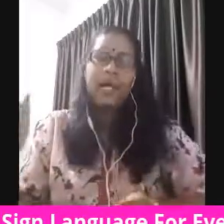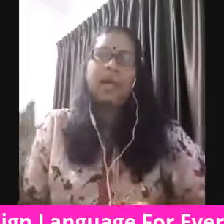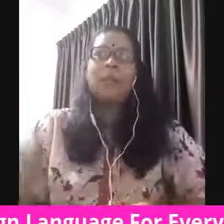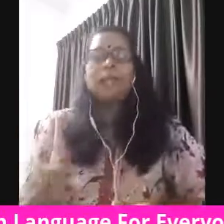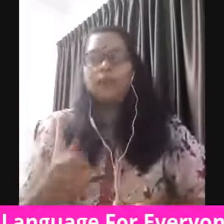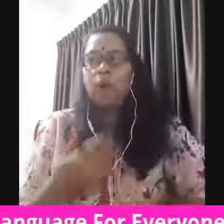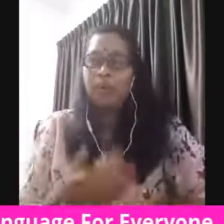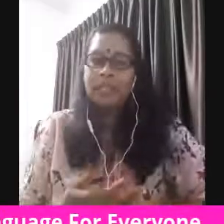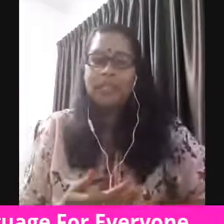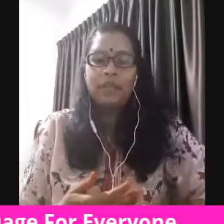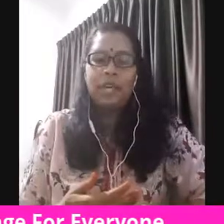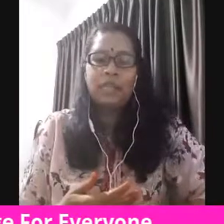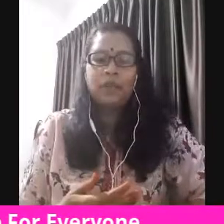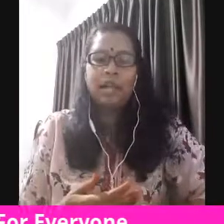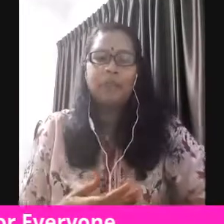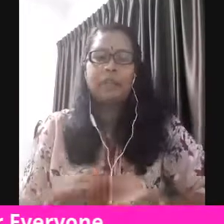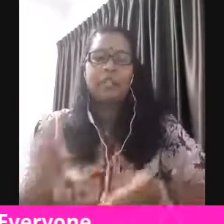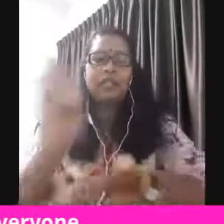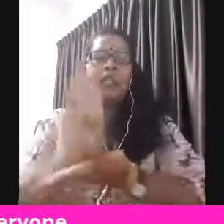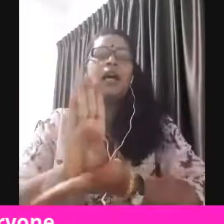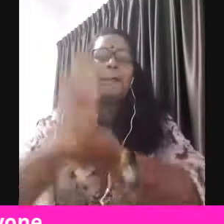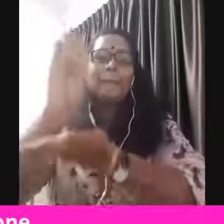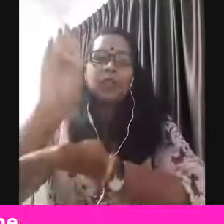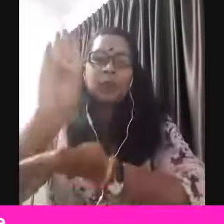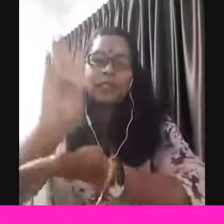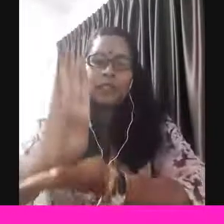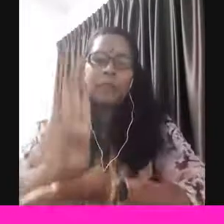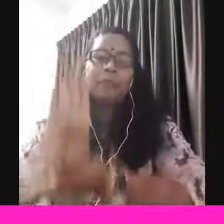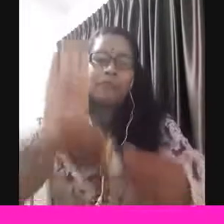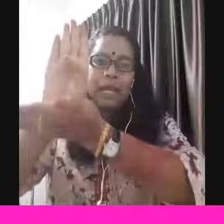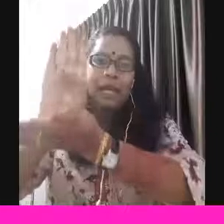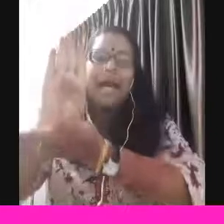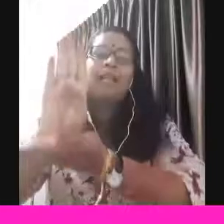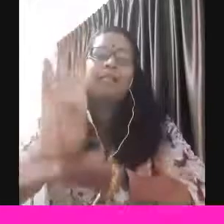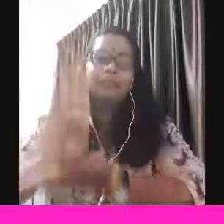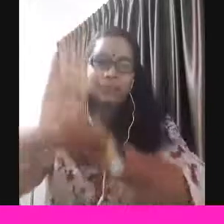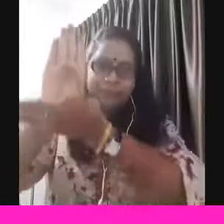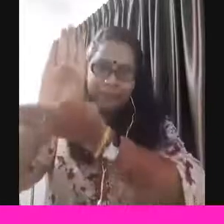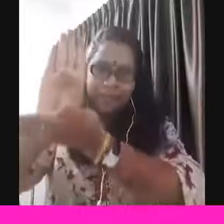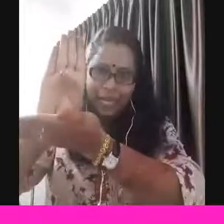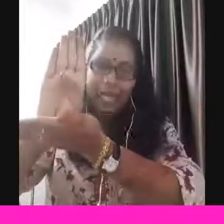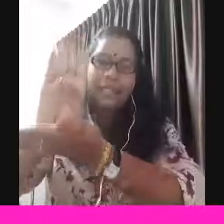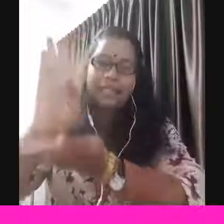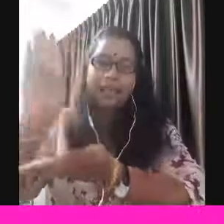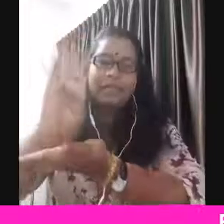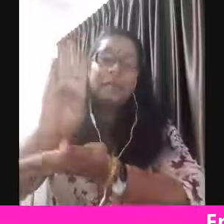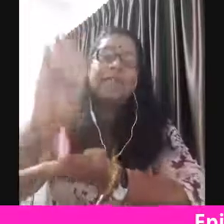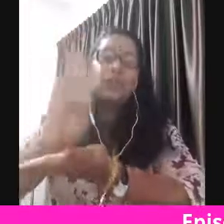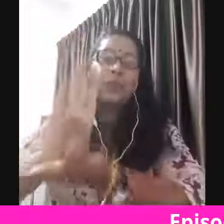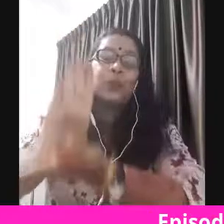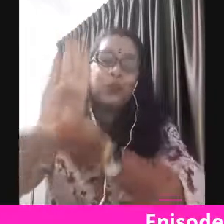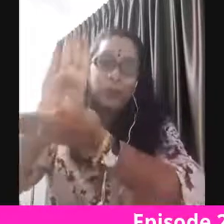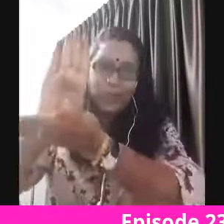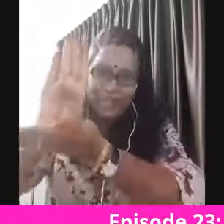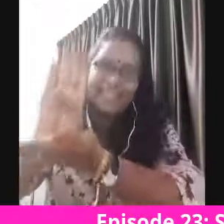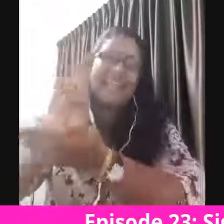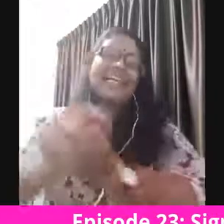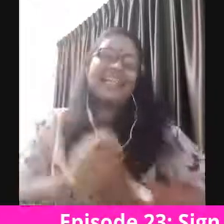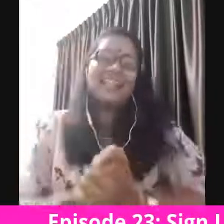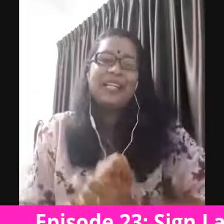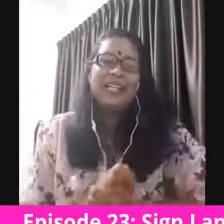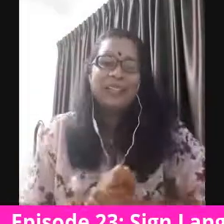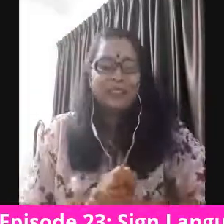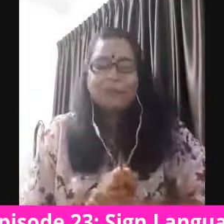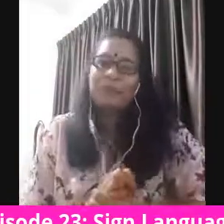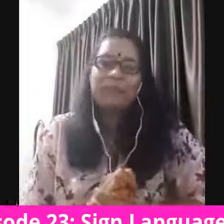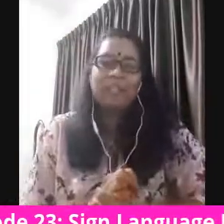bantuan. But if normally they will ask for help means bantuan, help. Mhm. Yeah, B, Okay. bantu. Ah,